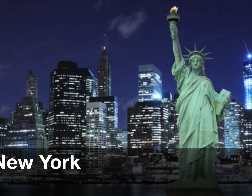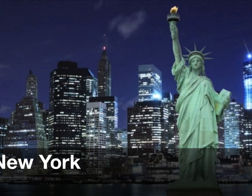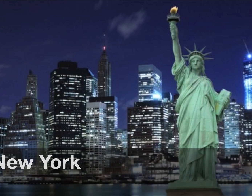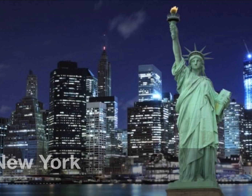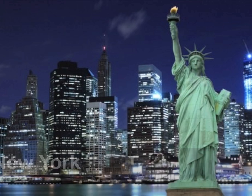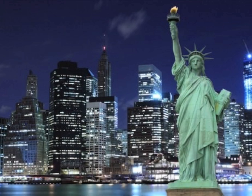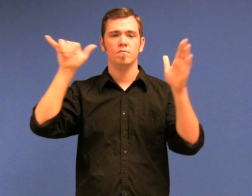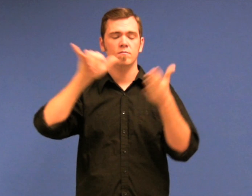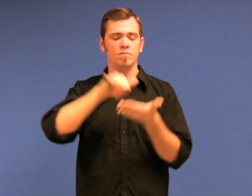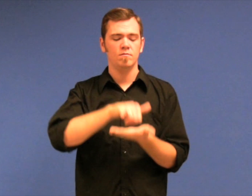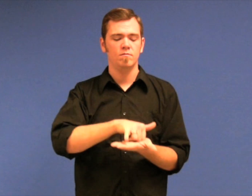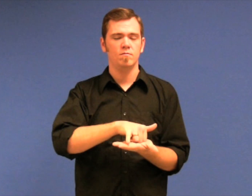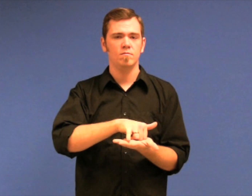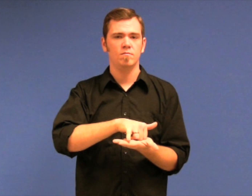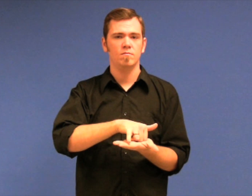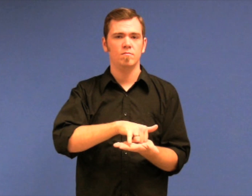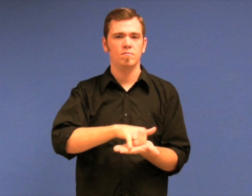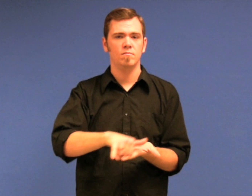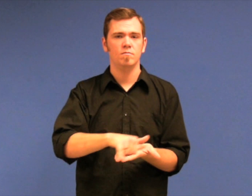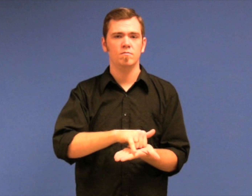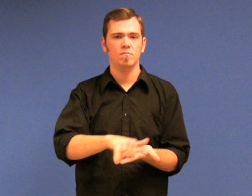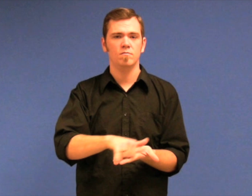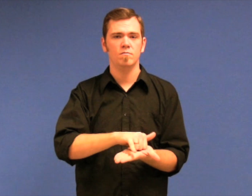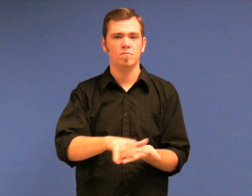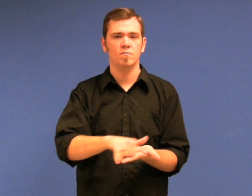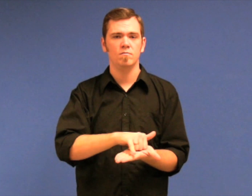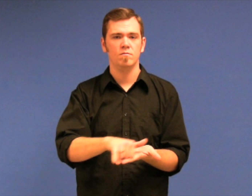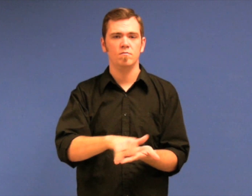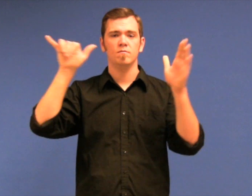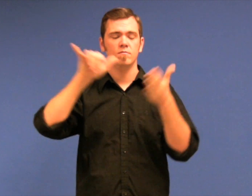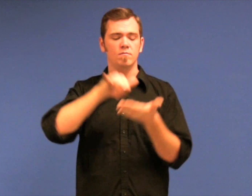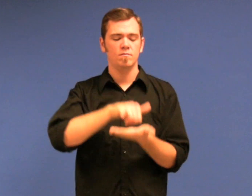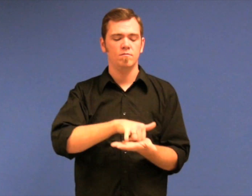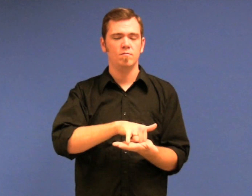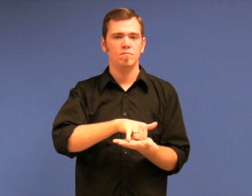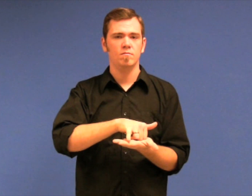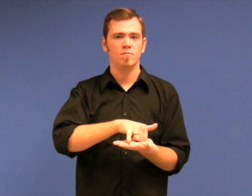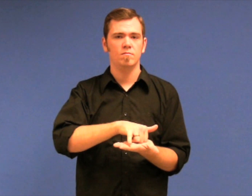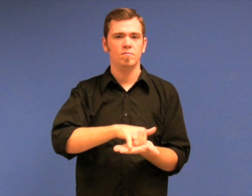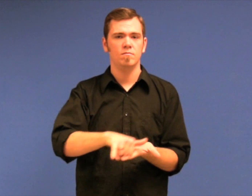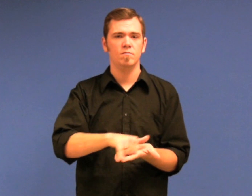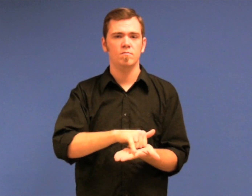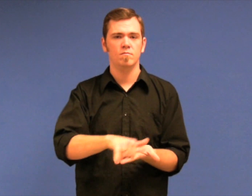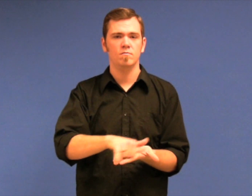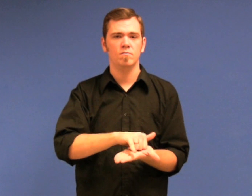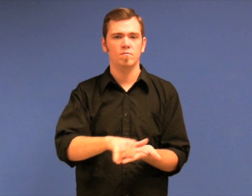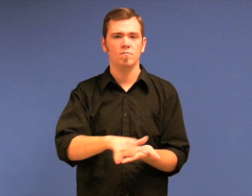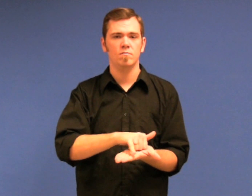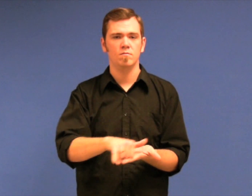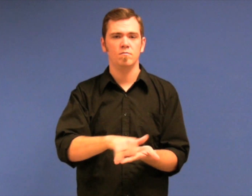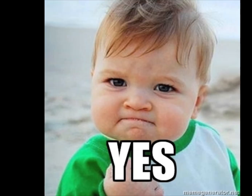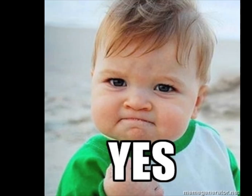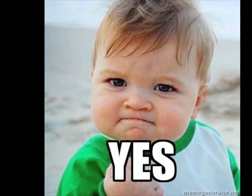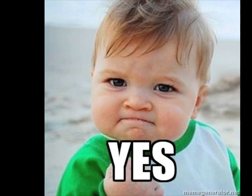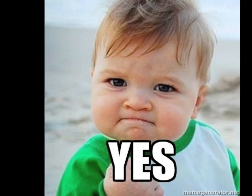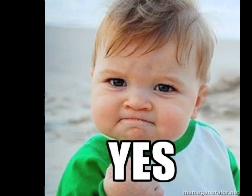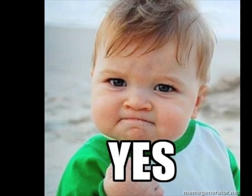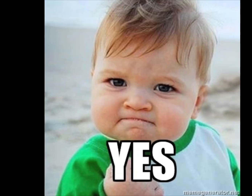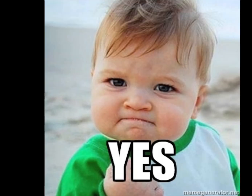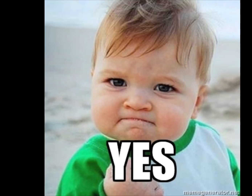York. And it's New York. We'll talk about why that's New York during class. All right, the next sign